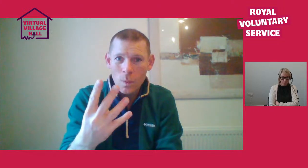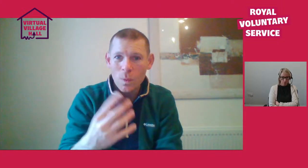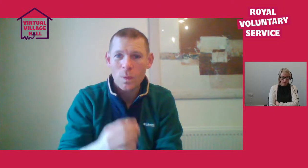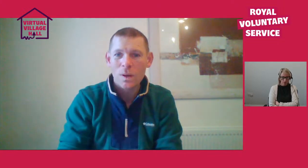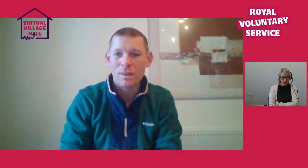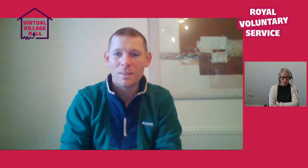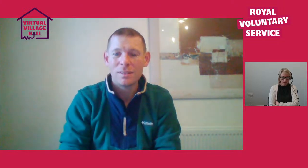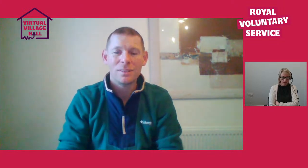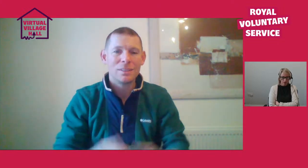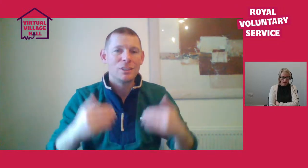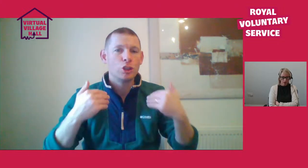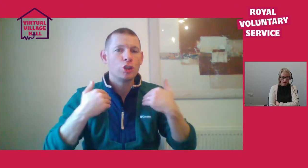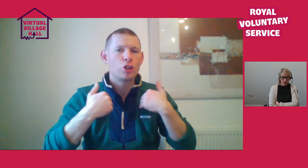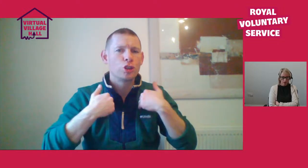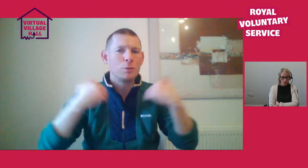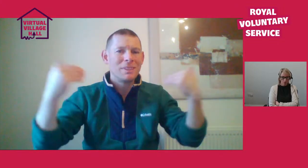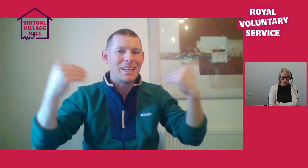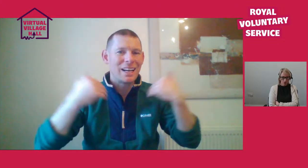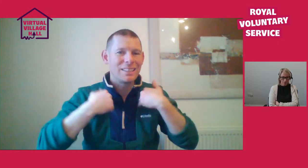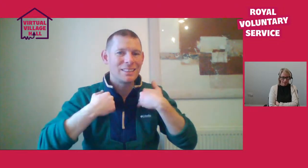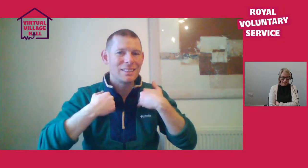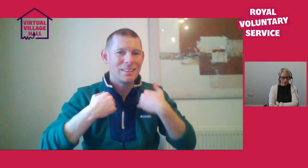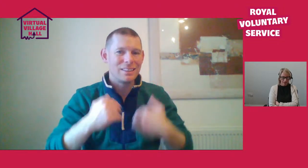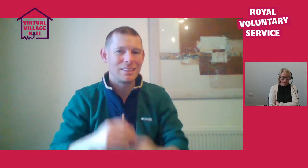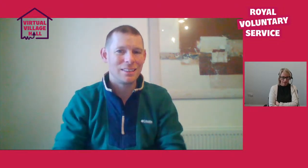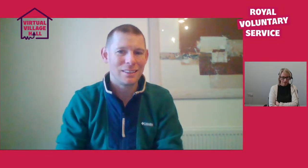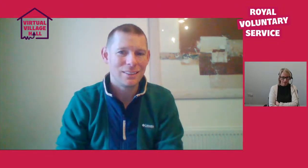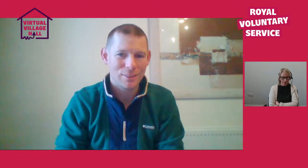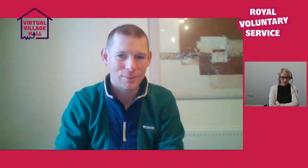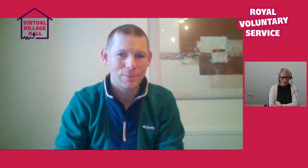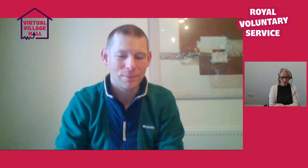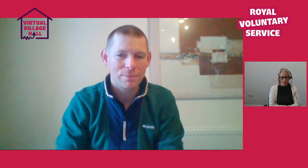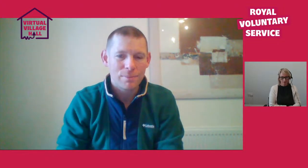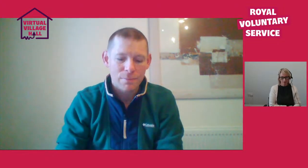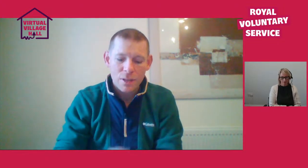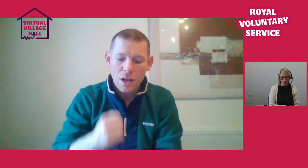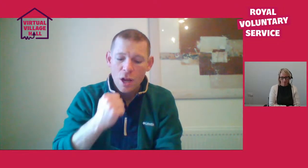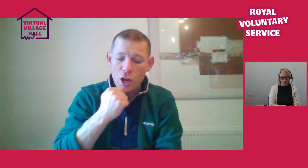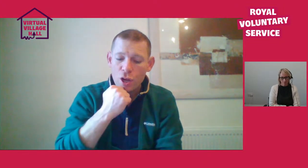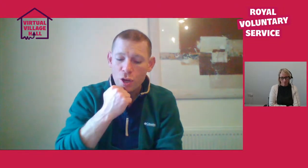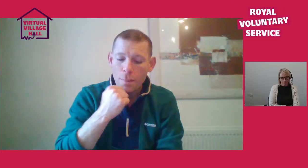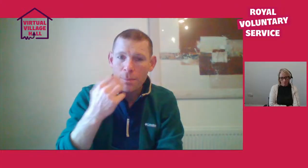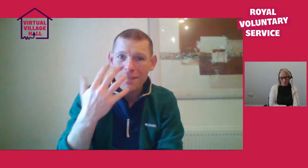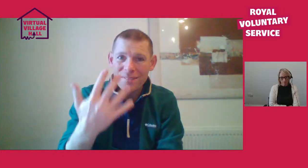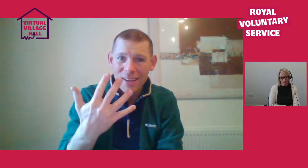Number 4 was gymnastics.